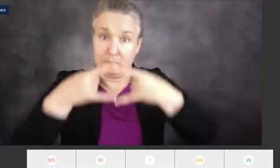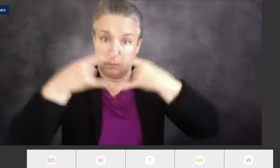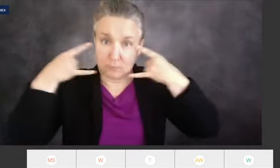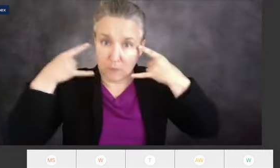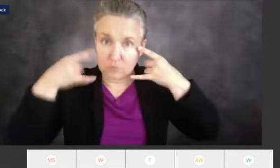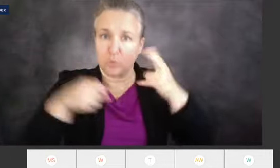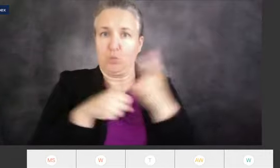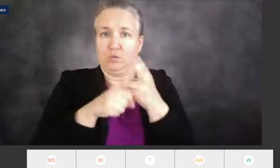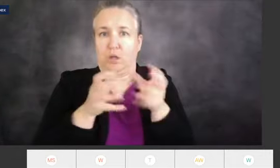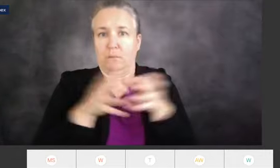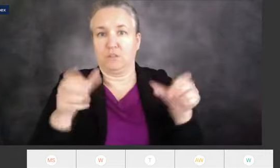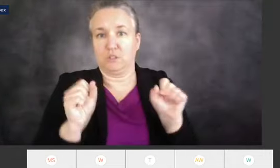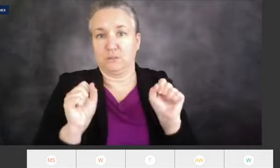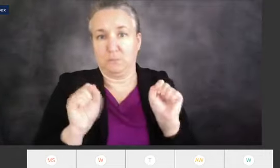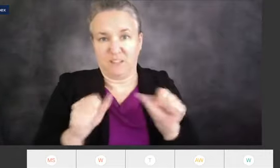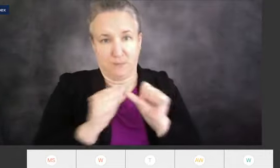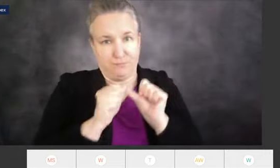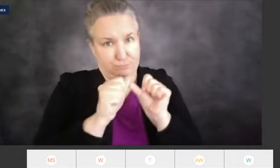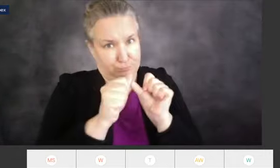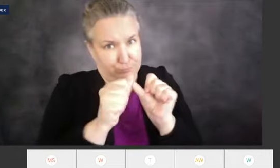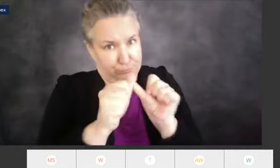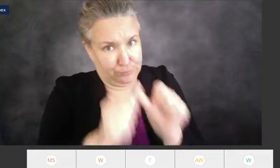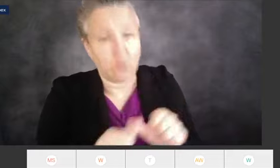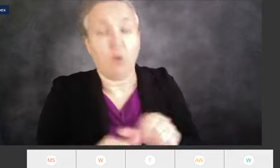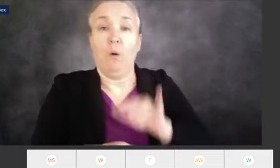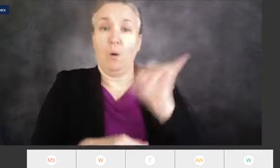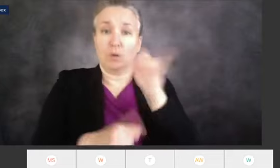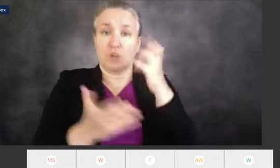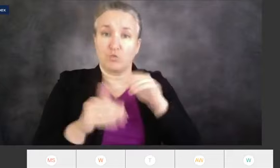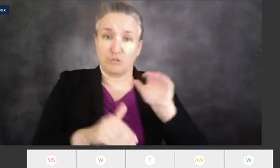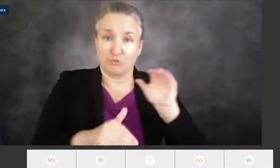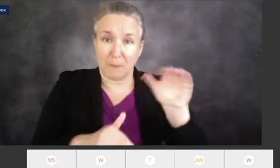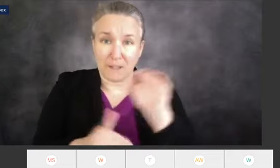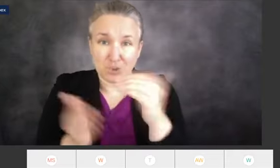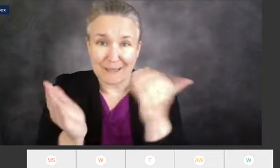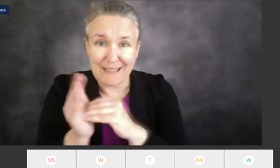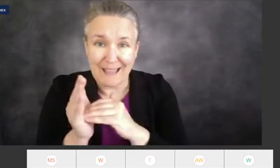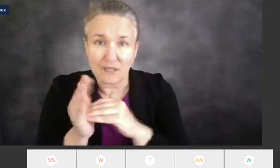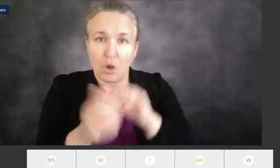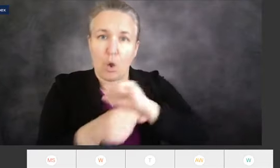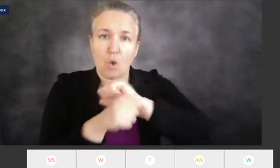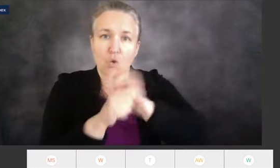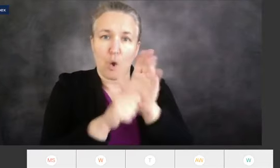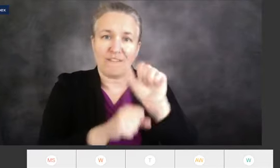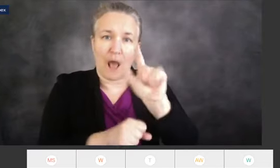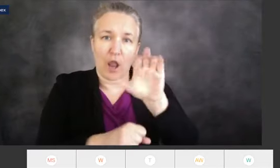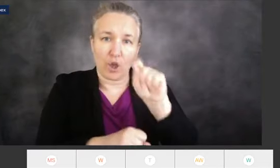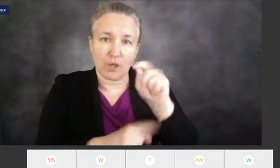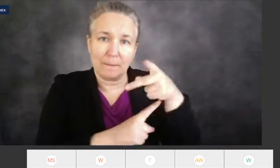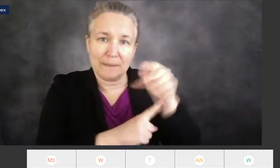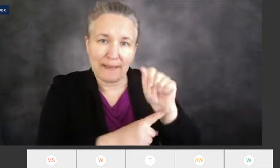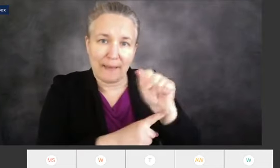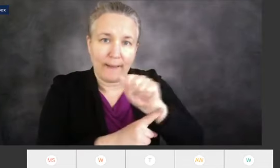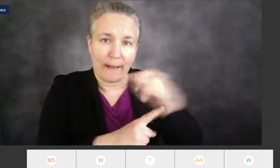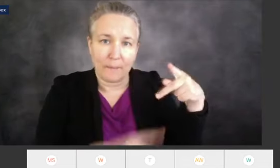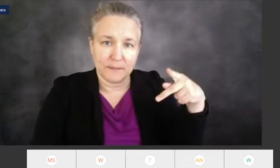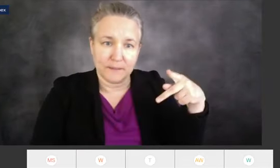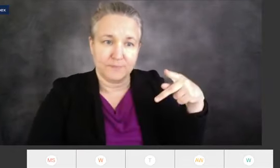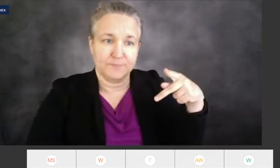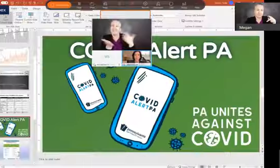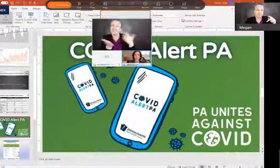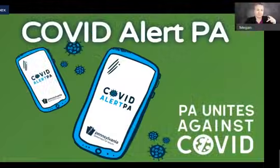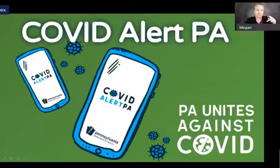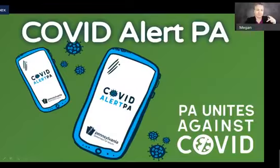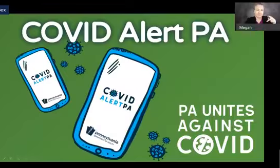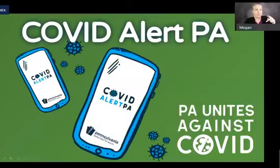as possible. And I want to remind everyone again about the COVID Alert PA app. This is a